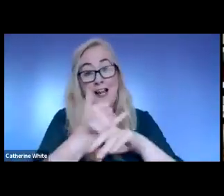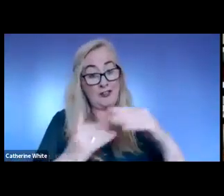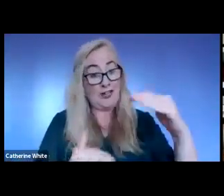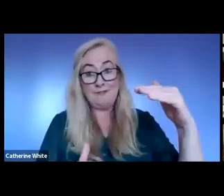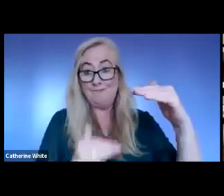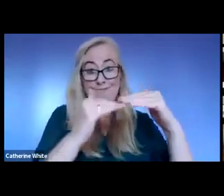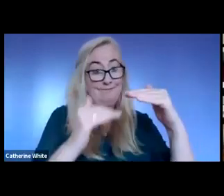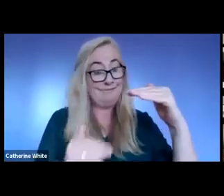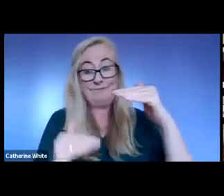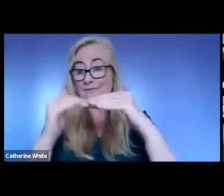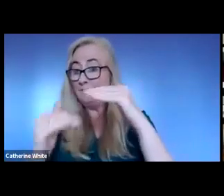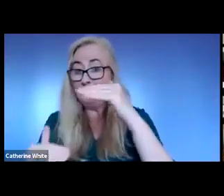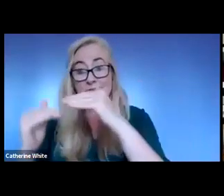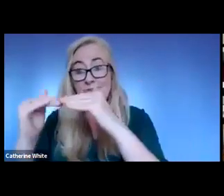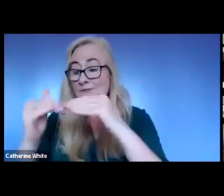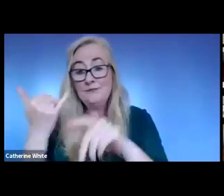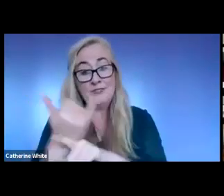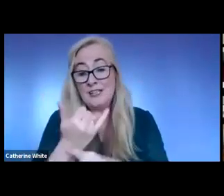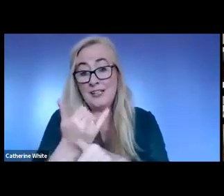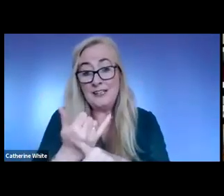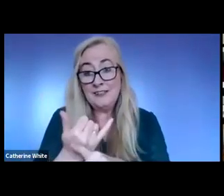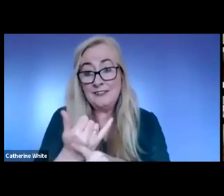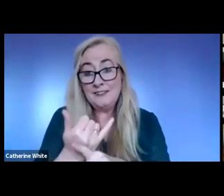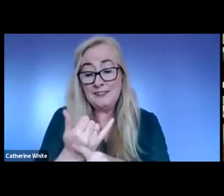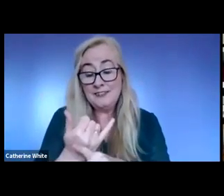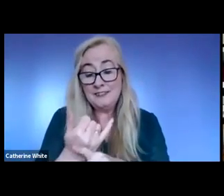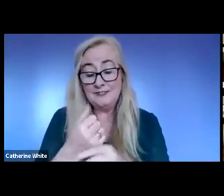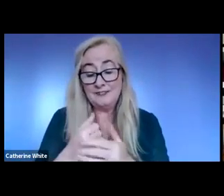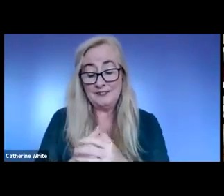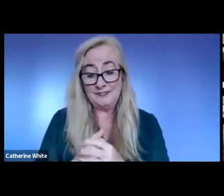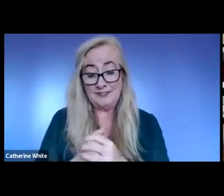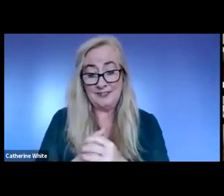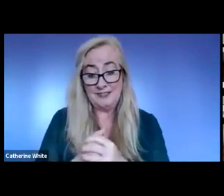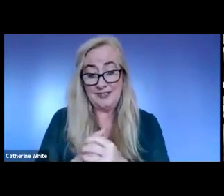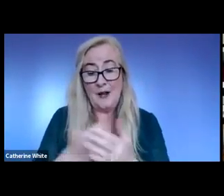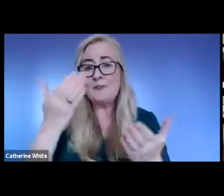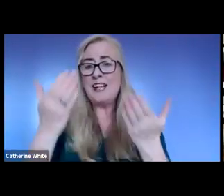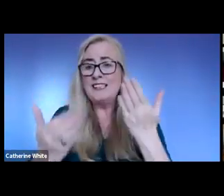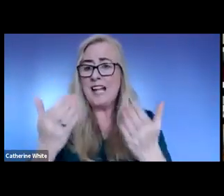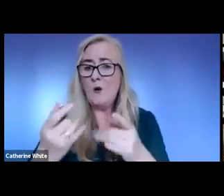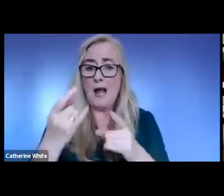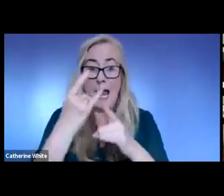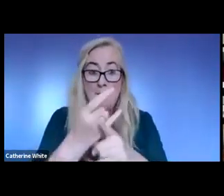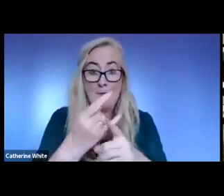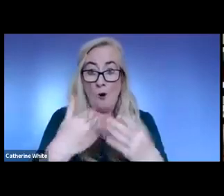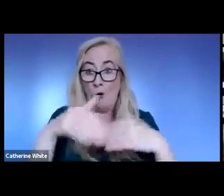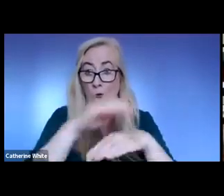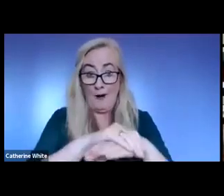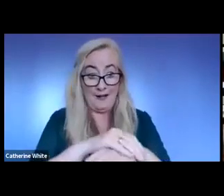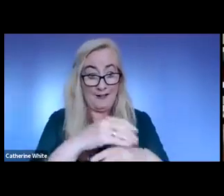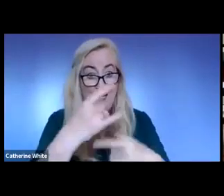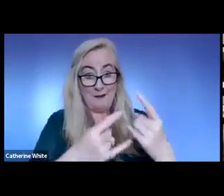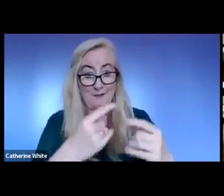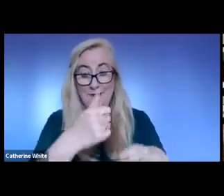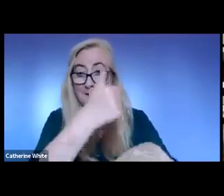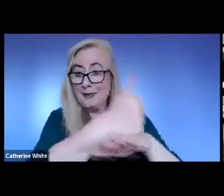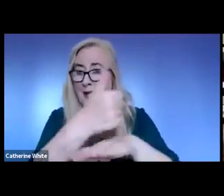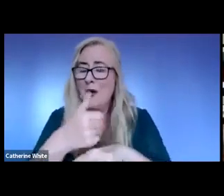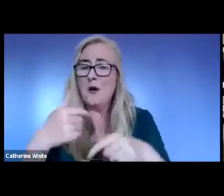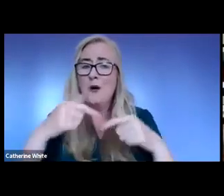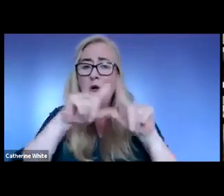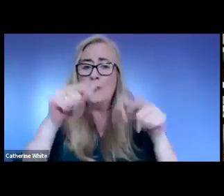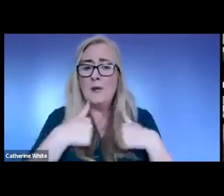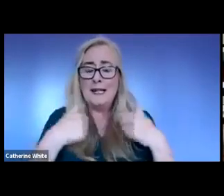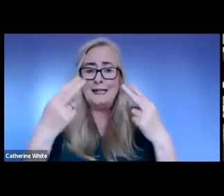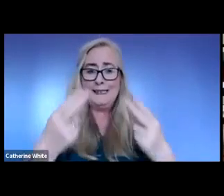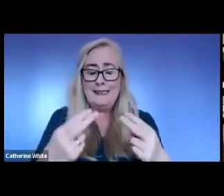programme, albeit, the DESH is certainly helping where it is in place. We need to look at a